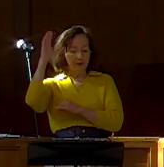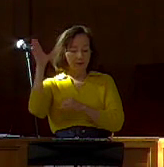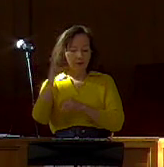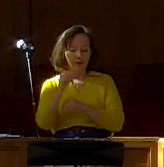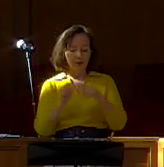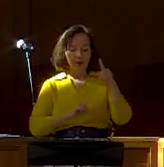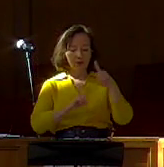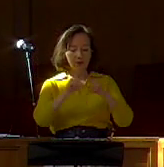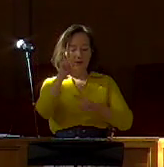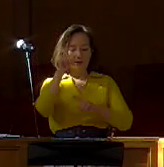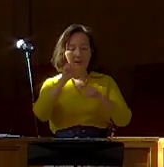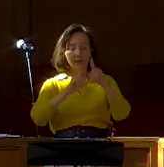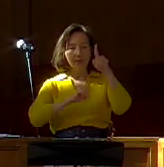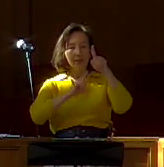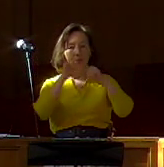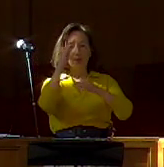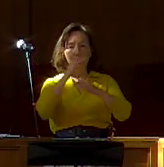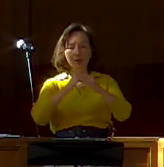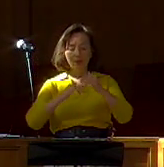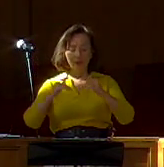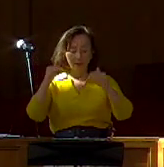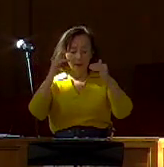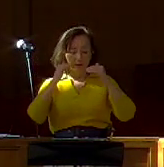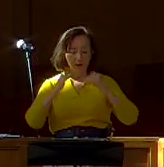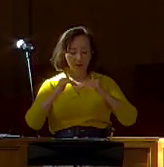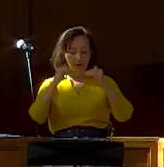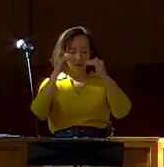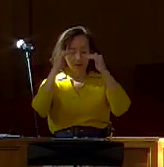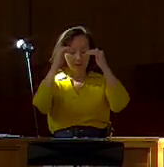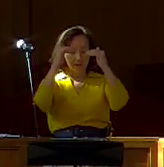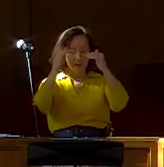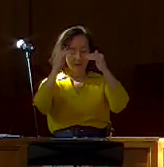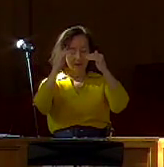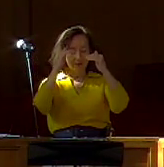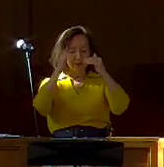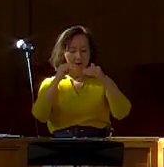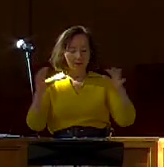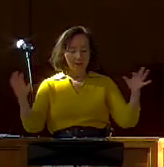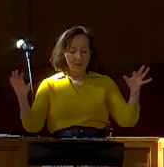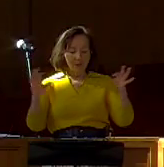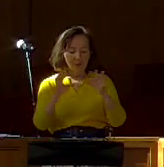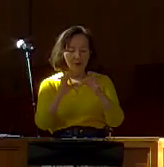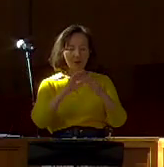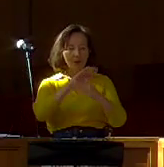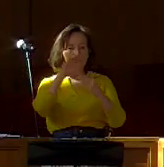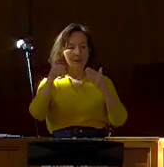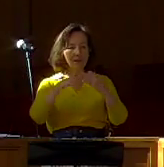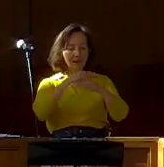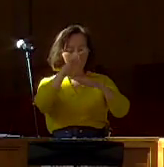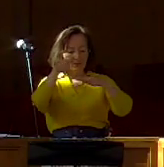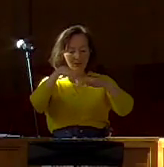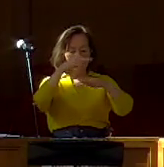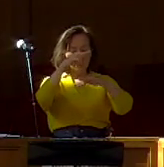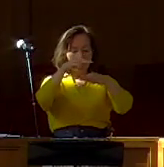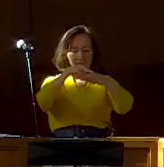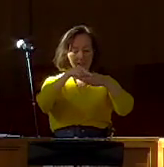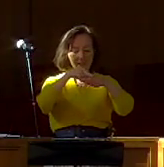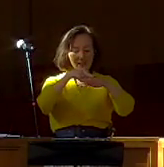and stars in their courses above, join with